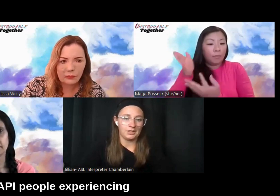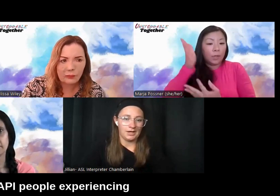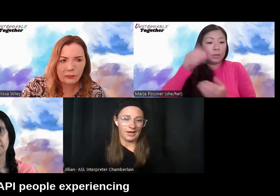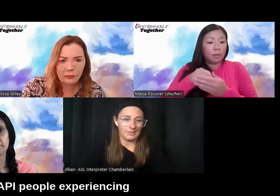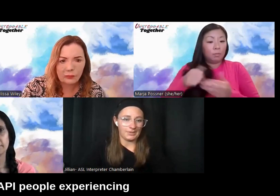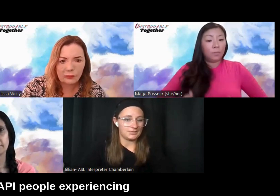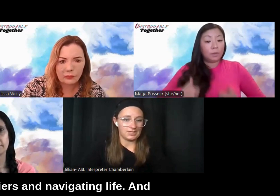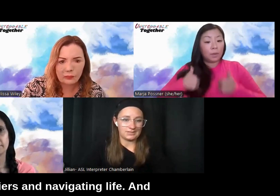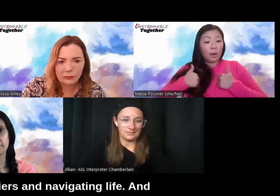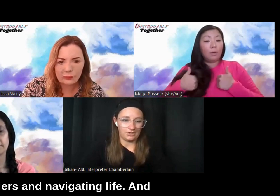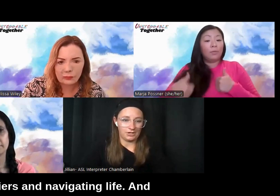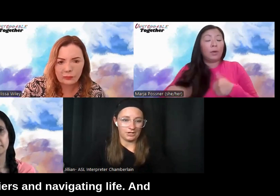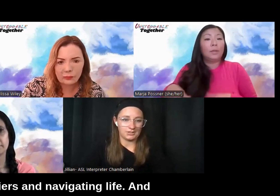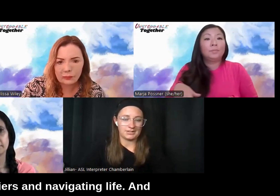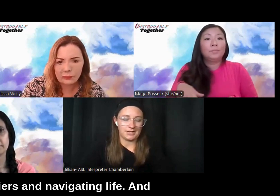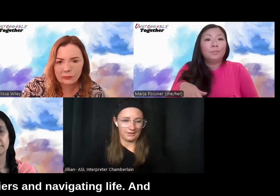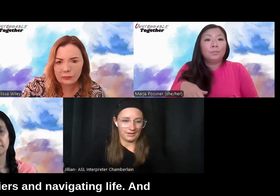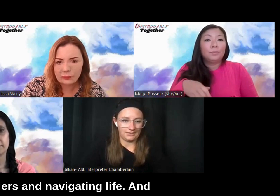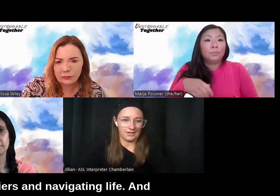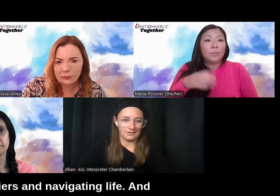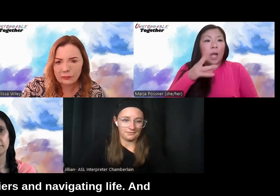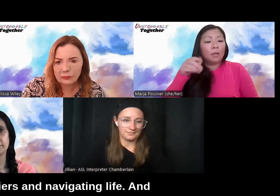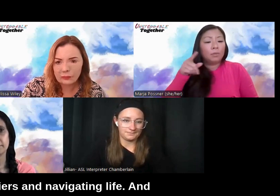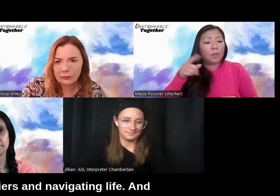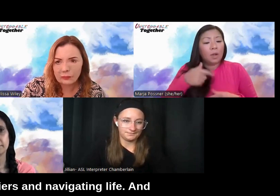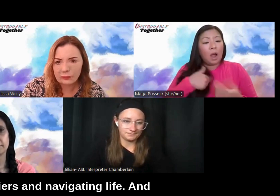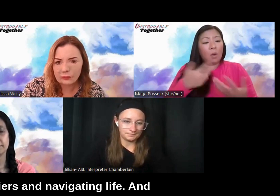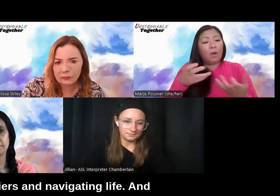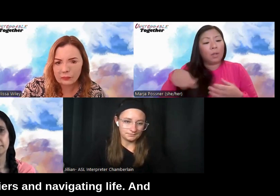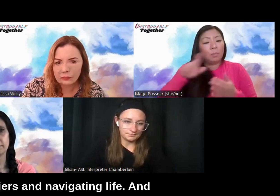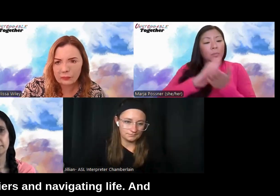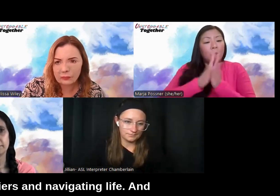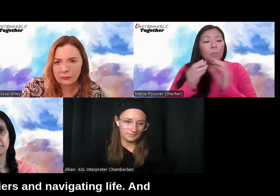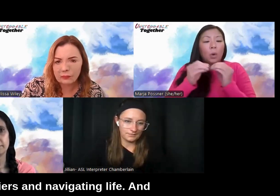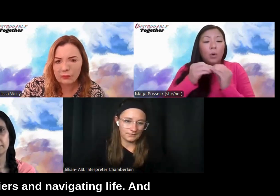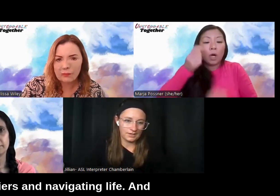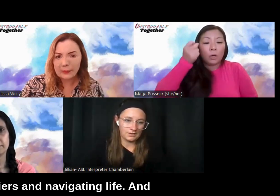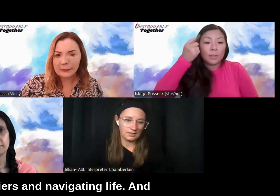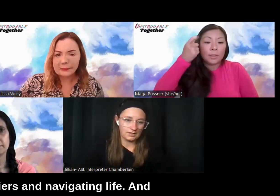people experiencing barriers and navigating life.